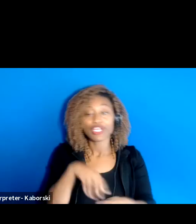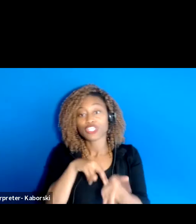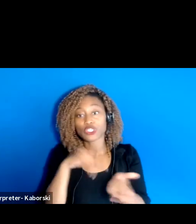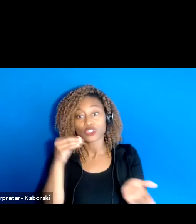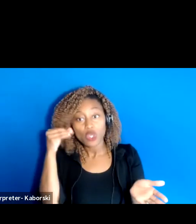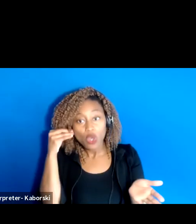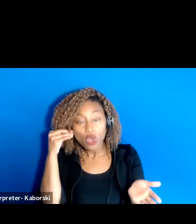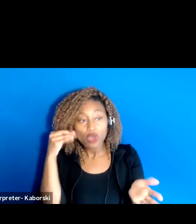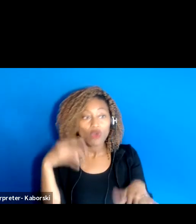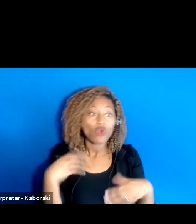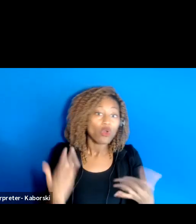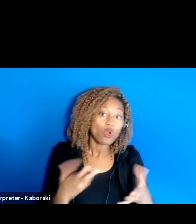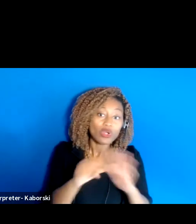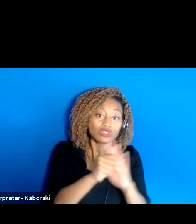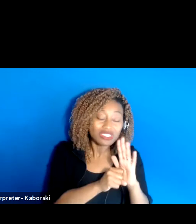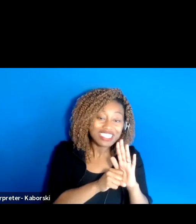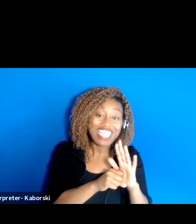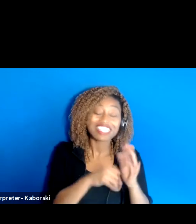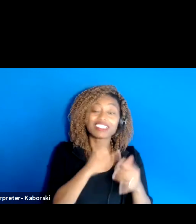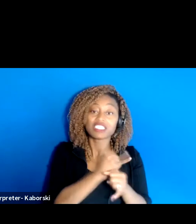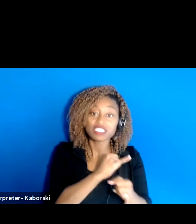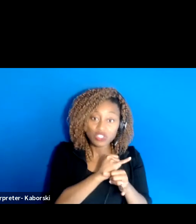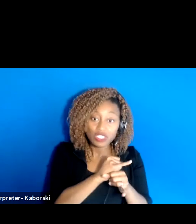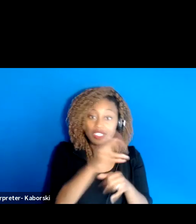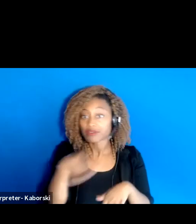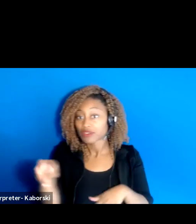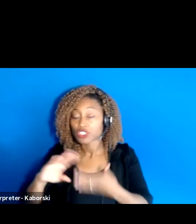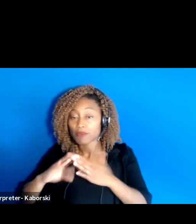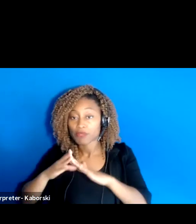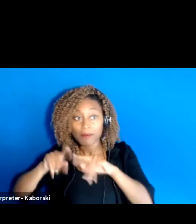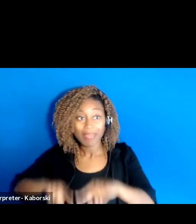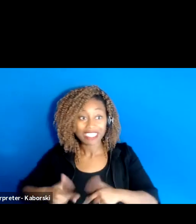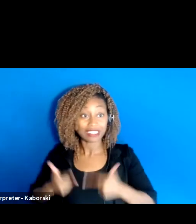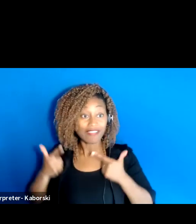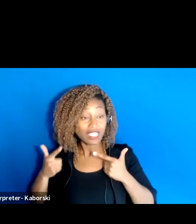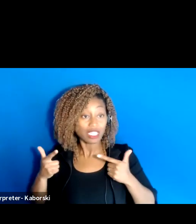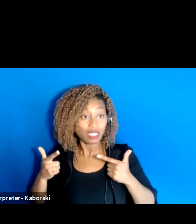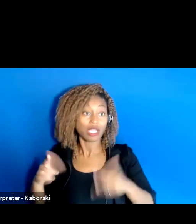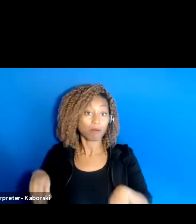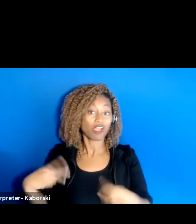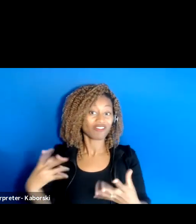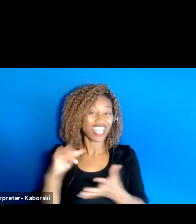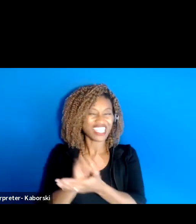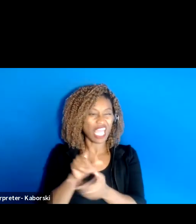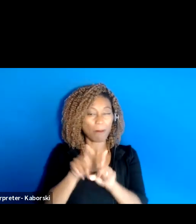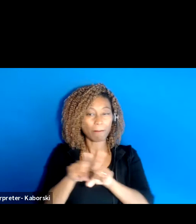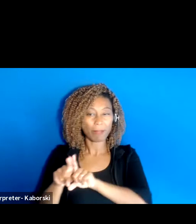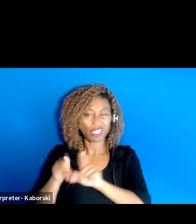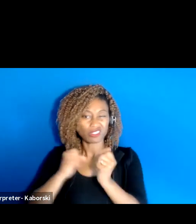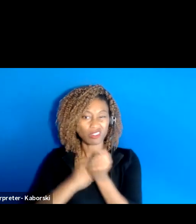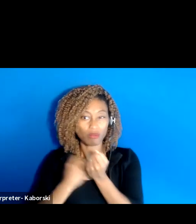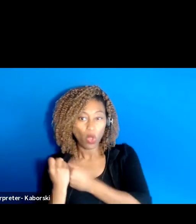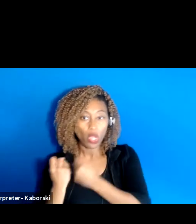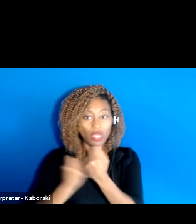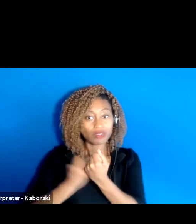homes or state institutions, into community-based living and providing that peer support. We